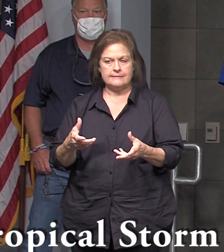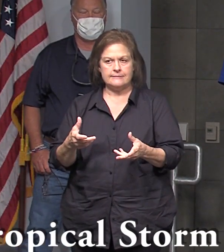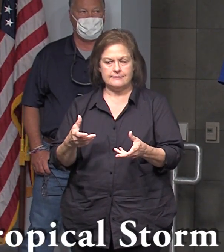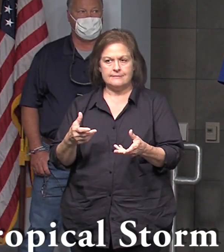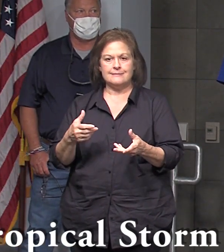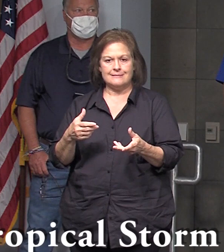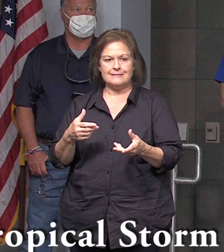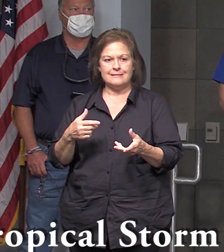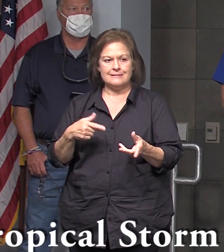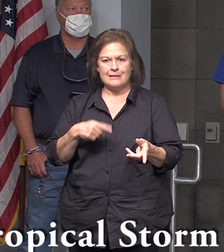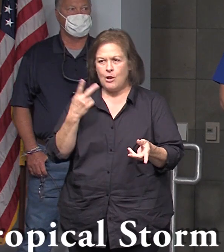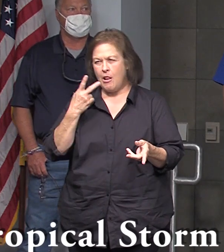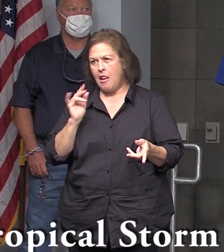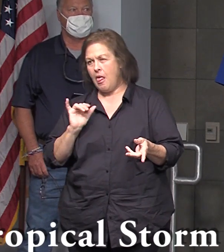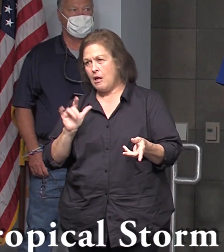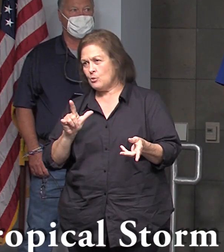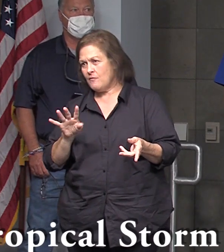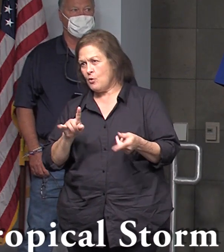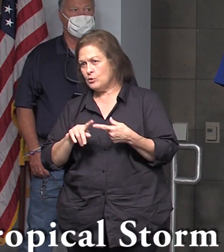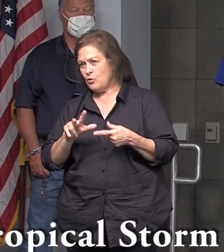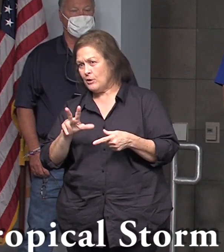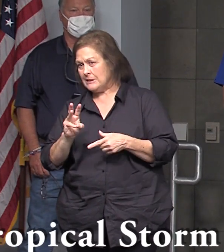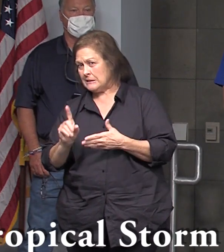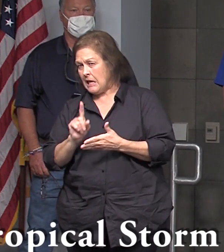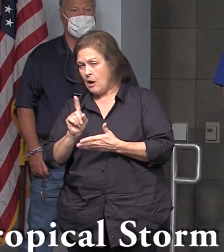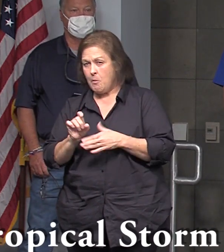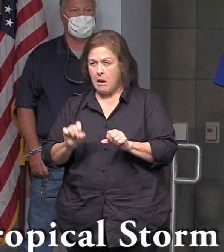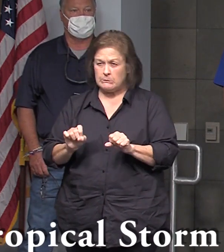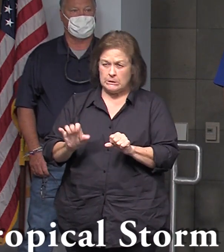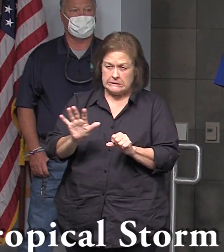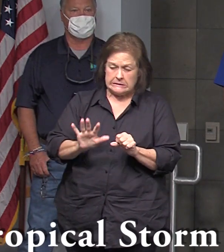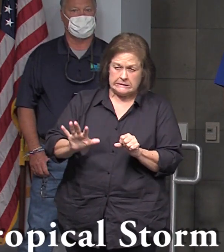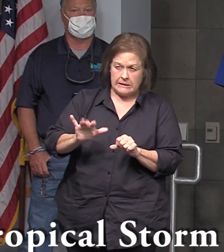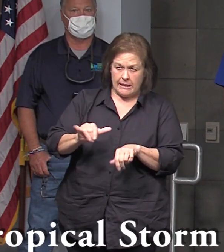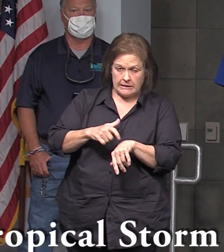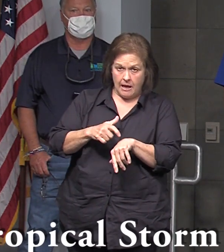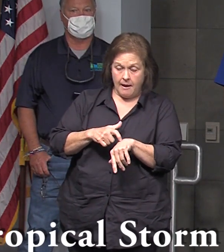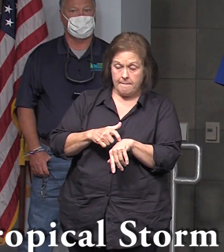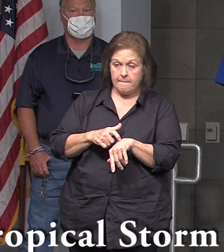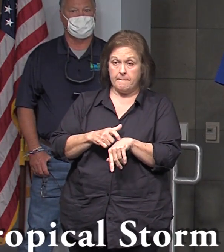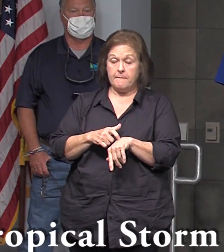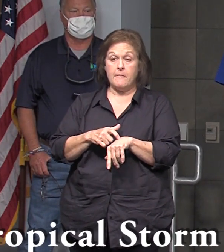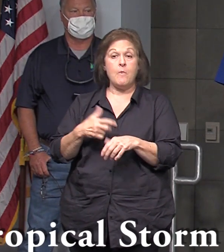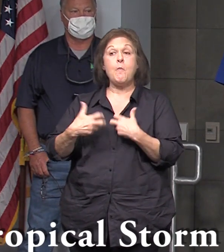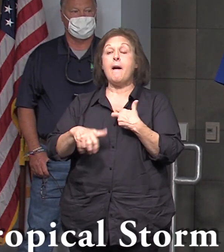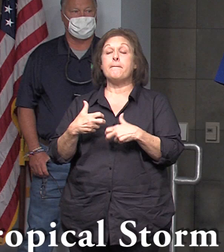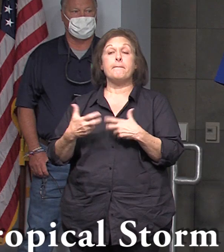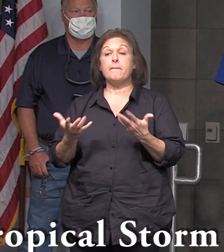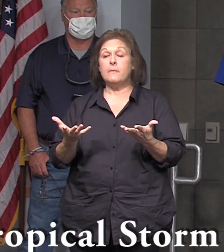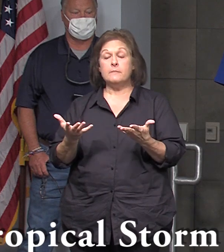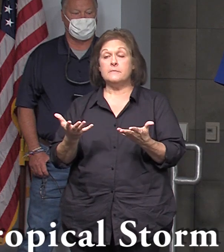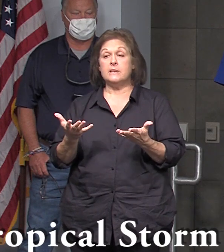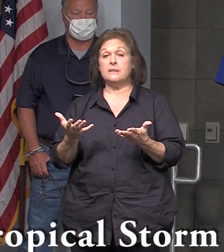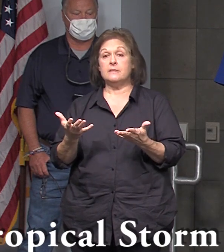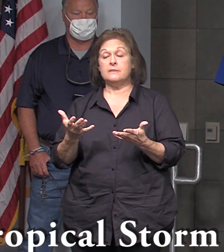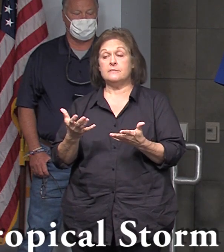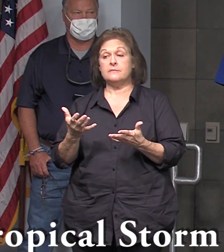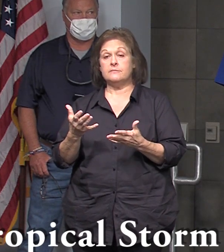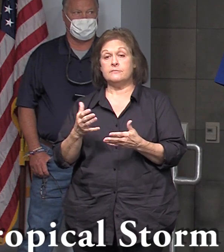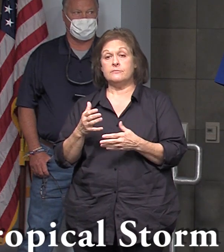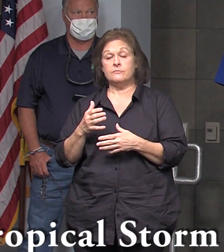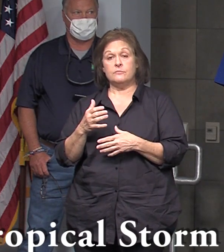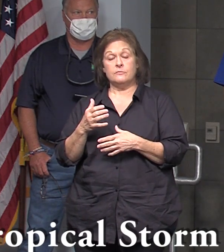going to look like it's going to be 24 to 36 hours, possibly somewhere in that window. The issue that we're going to face in there is